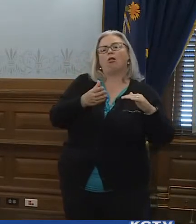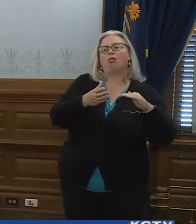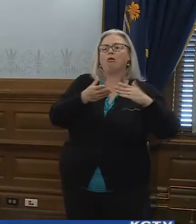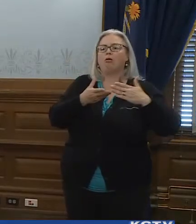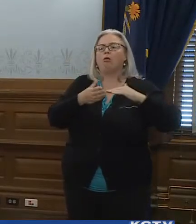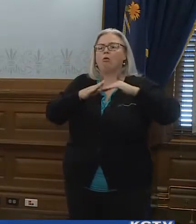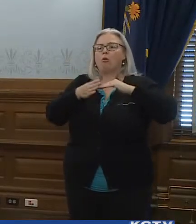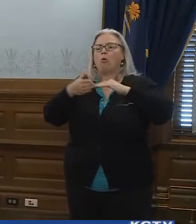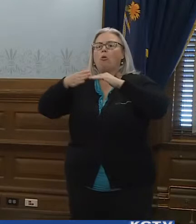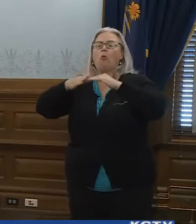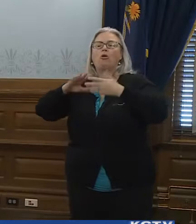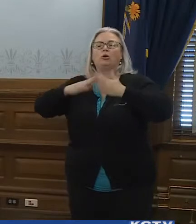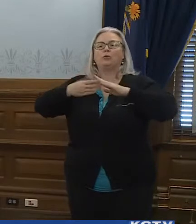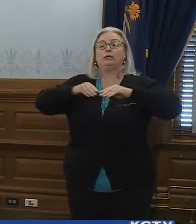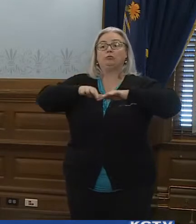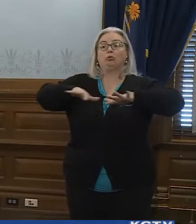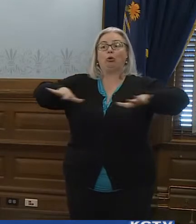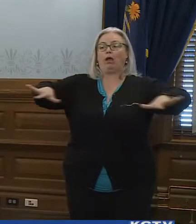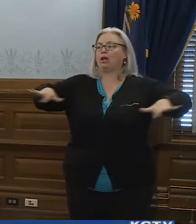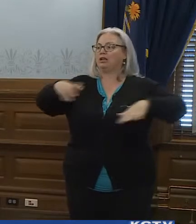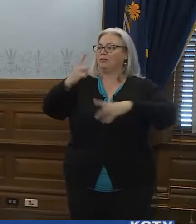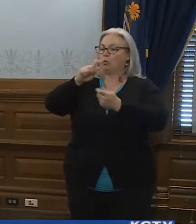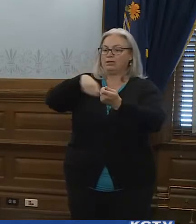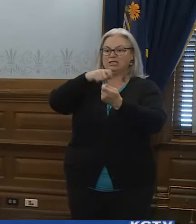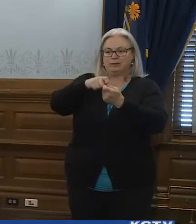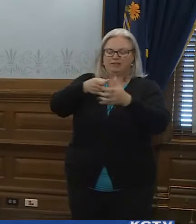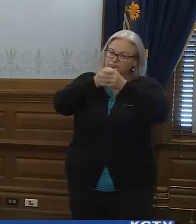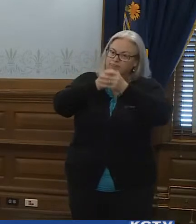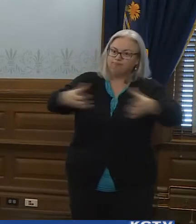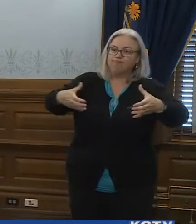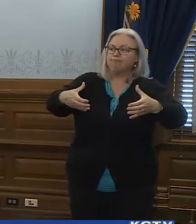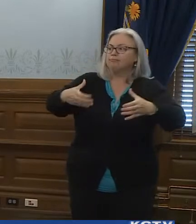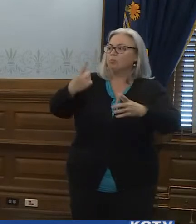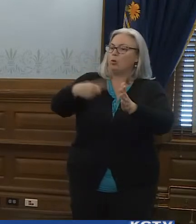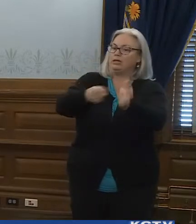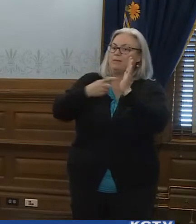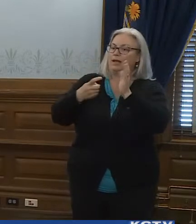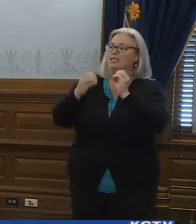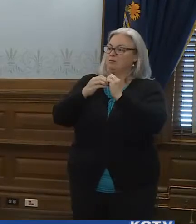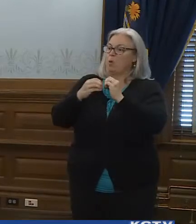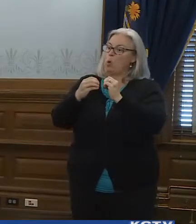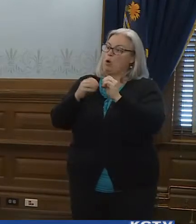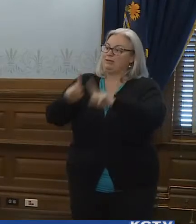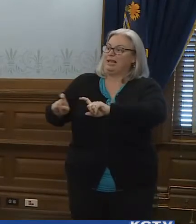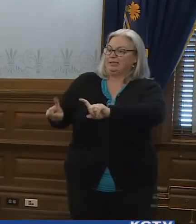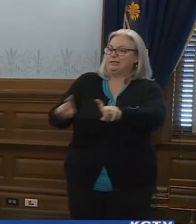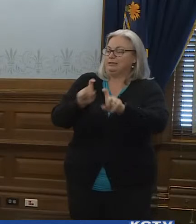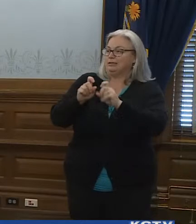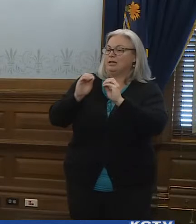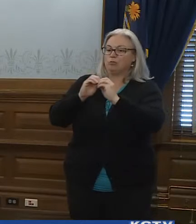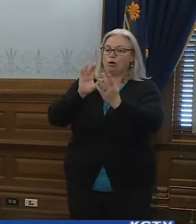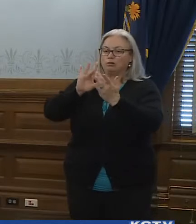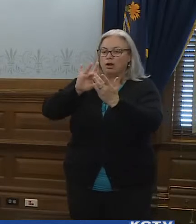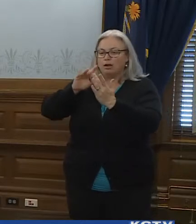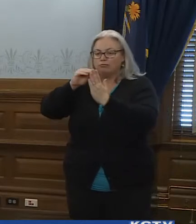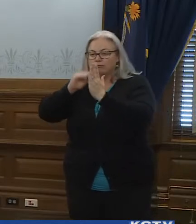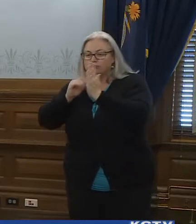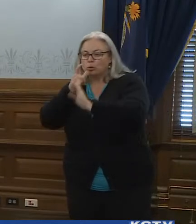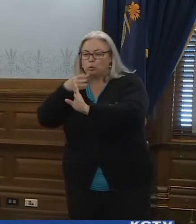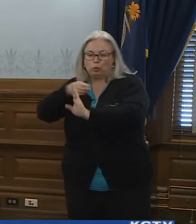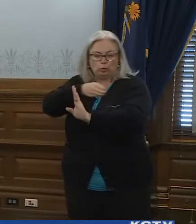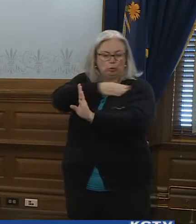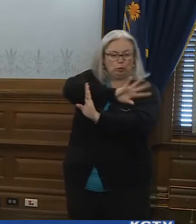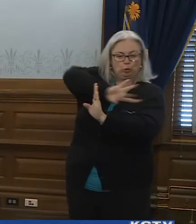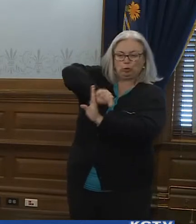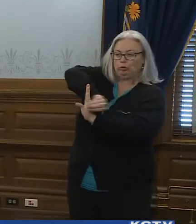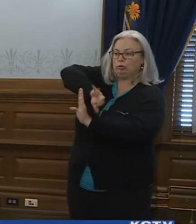of community spread. But if it's a single outbreak that demands increased amount of testing and contact tracing, then we certainly would be